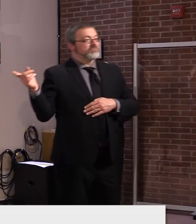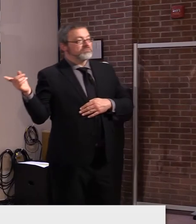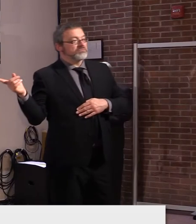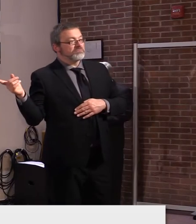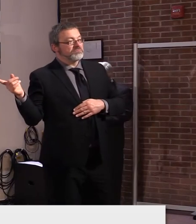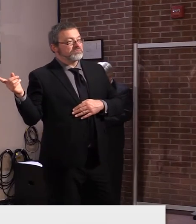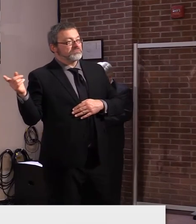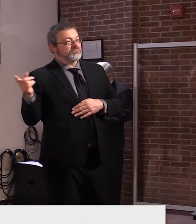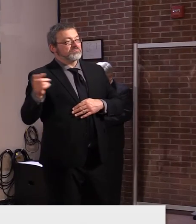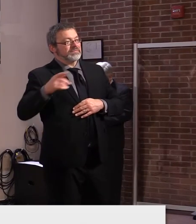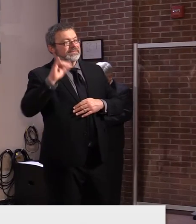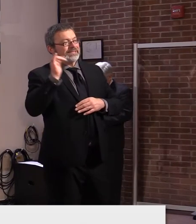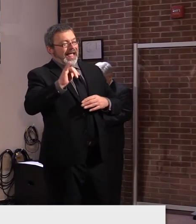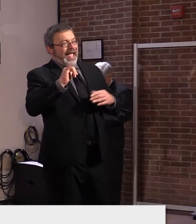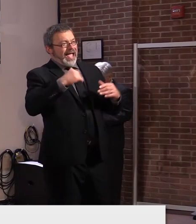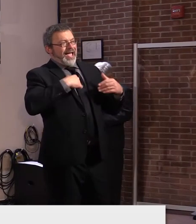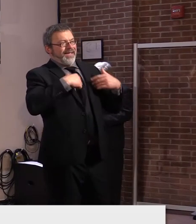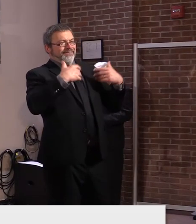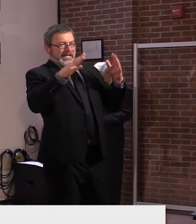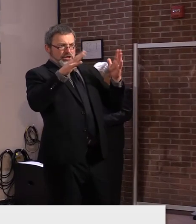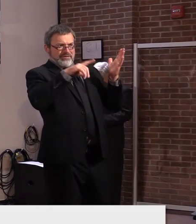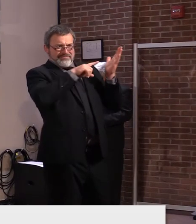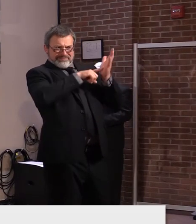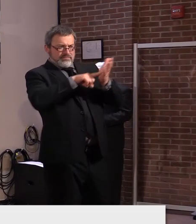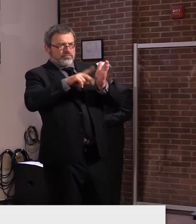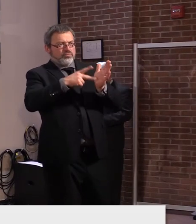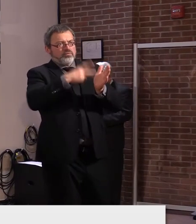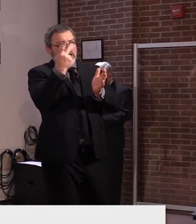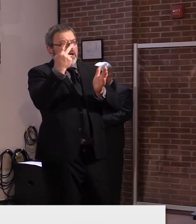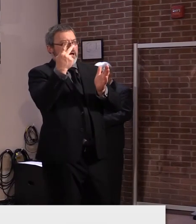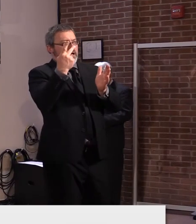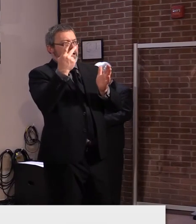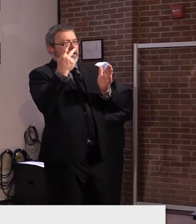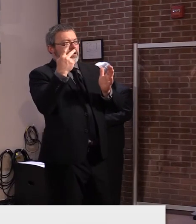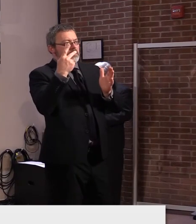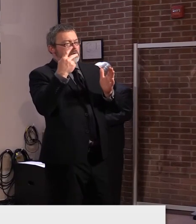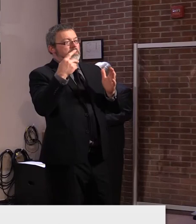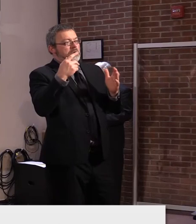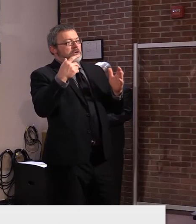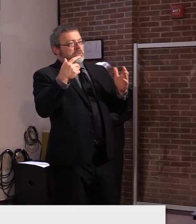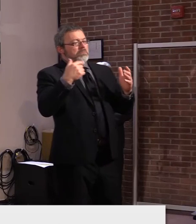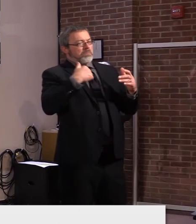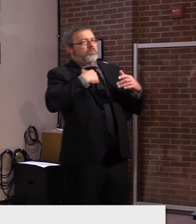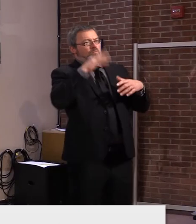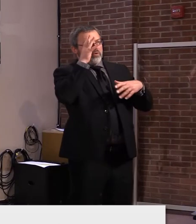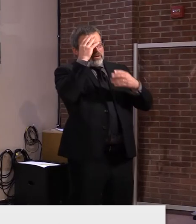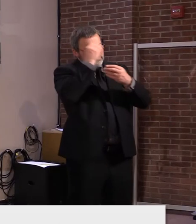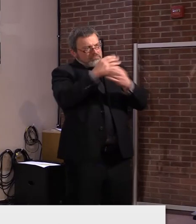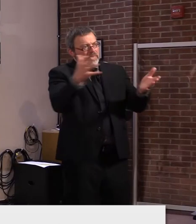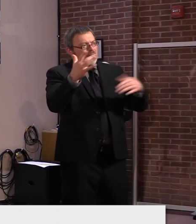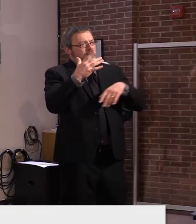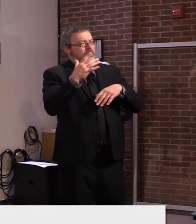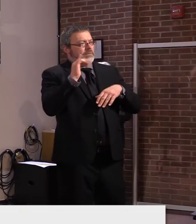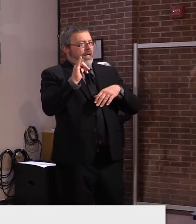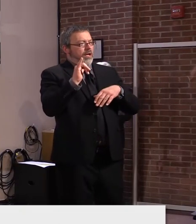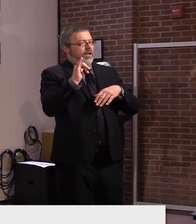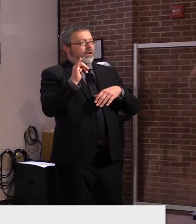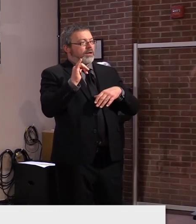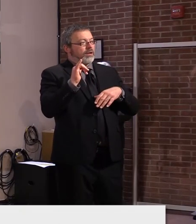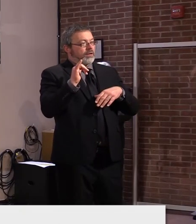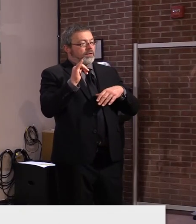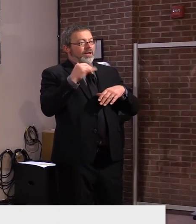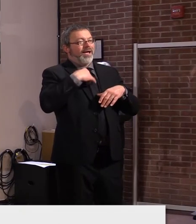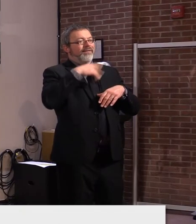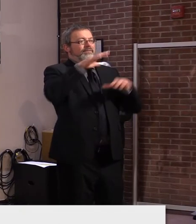up, so we'll have some information that would be publicly available, but also would be able to inform sort of next steps in our policy